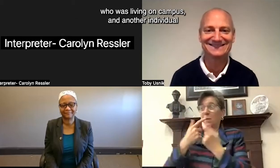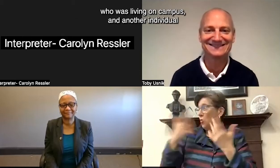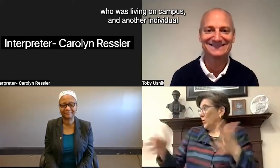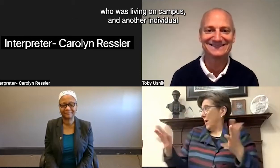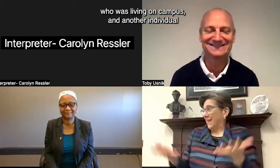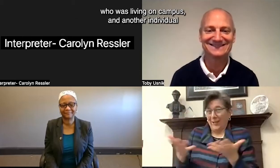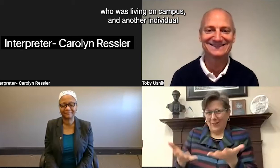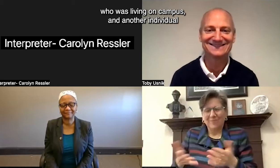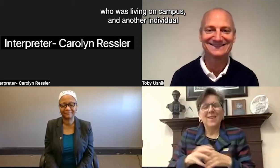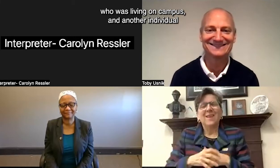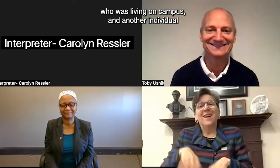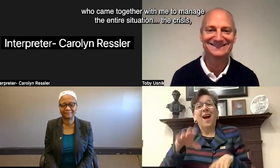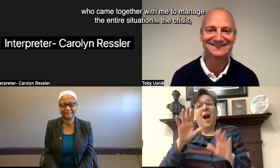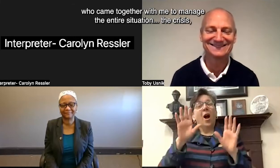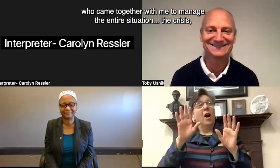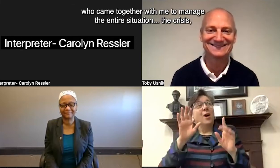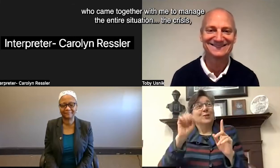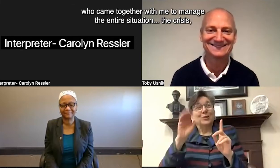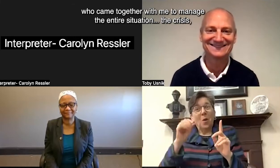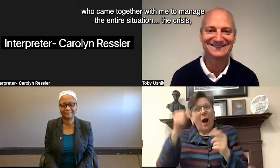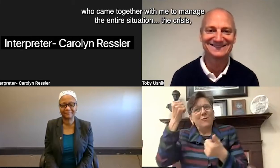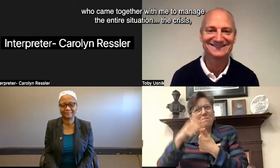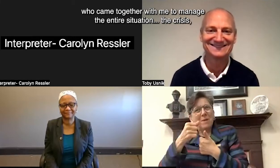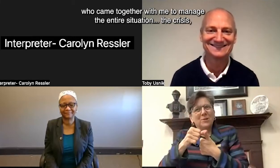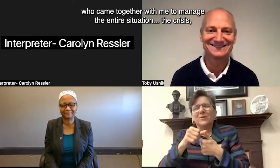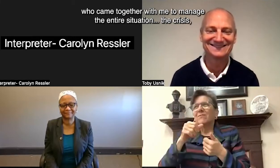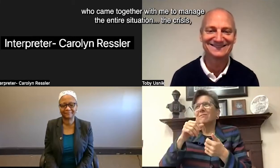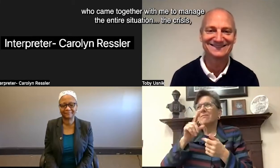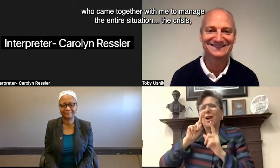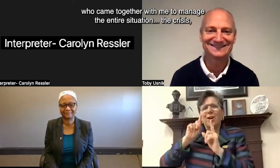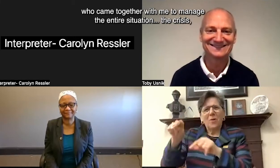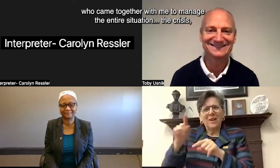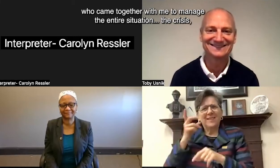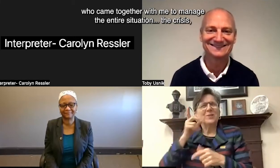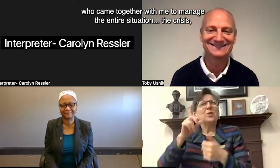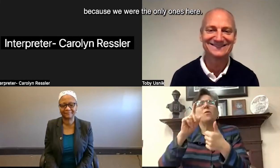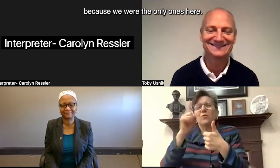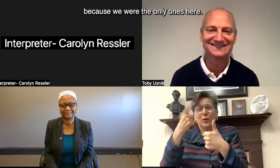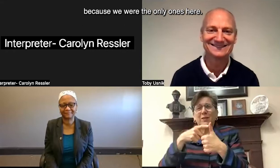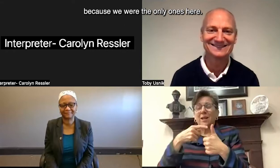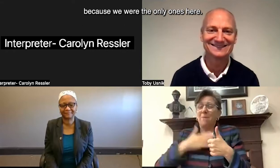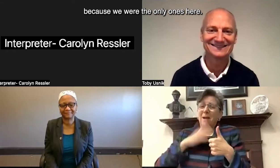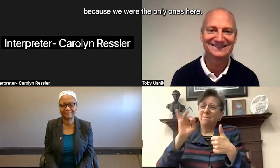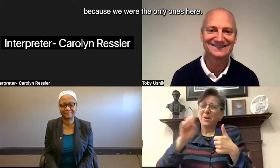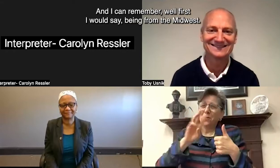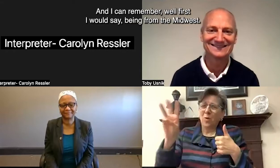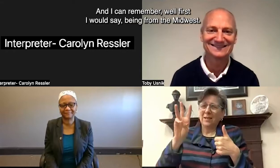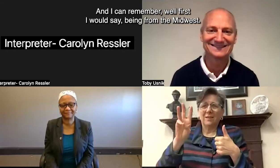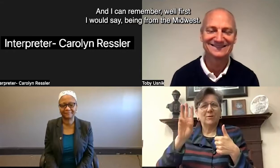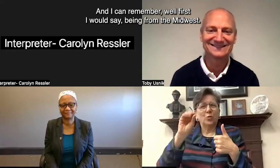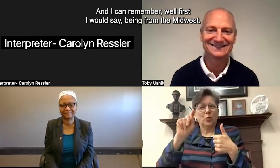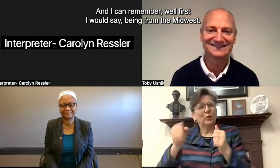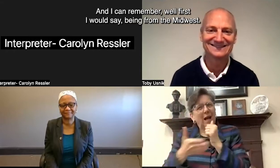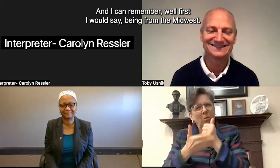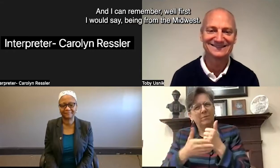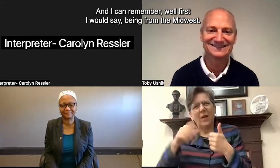who came together with me to manage the entire situation in the crisis because we were the only ones here. And I can remember, well, the first, I